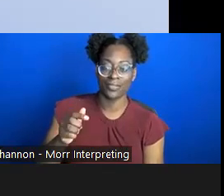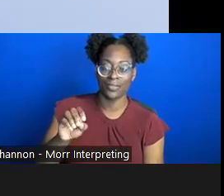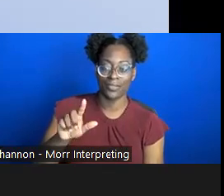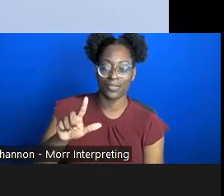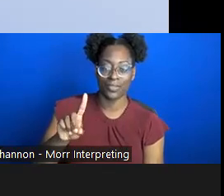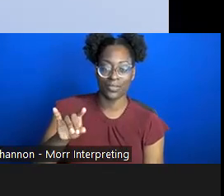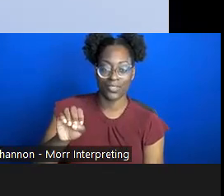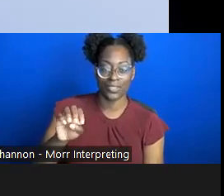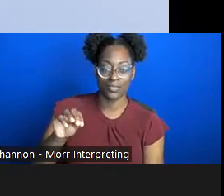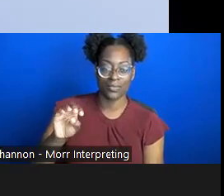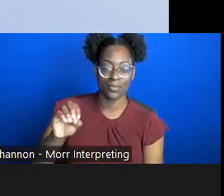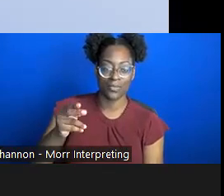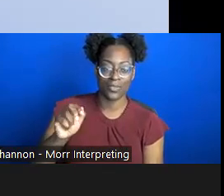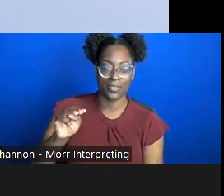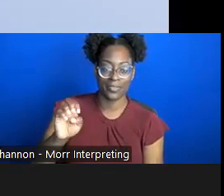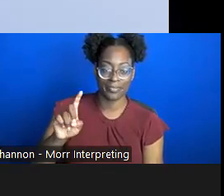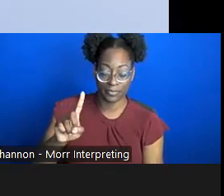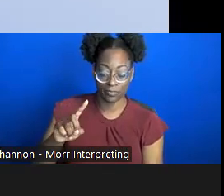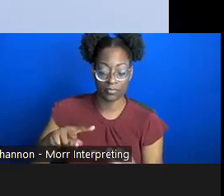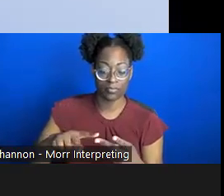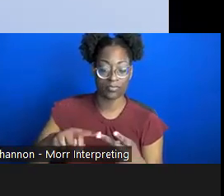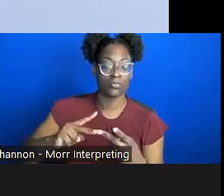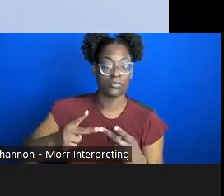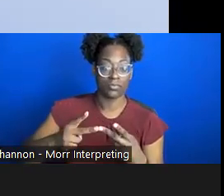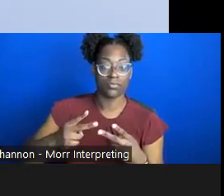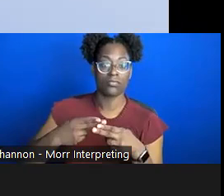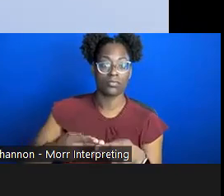Racial Justice in Early Care and Education by Iheoma